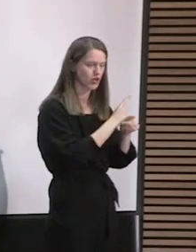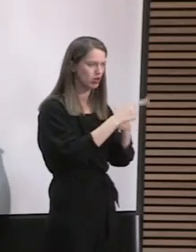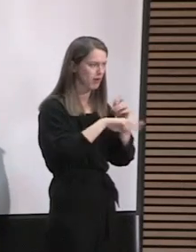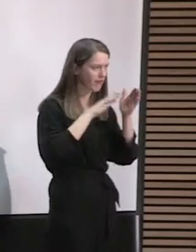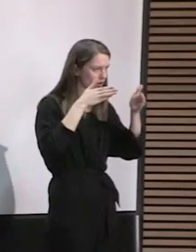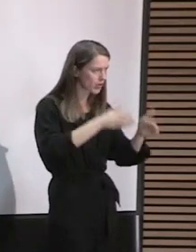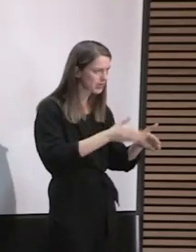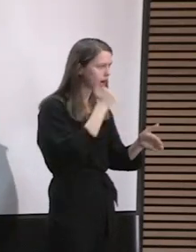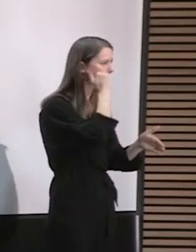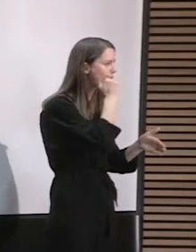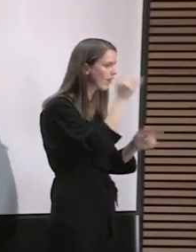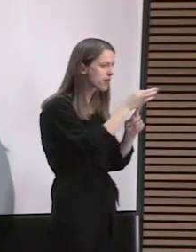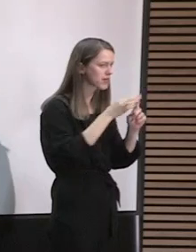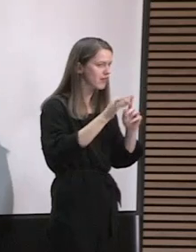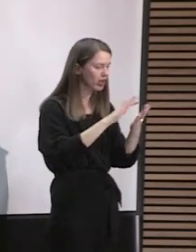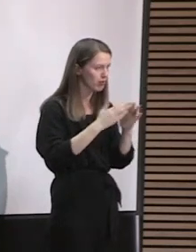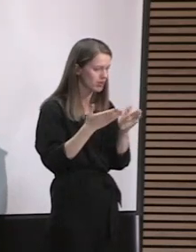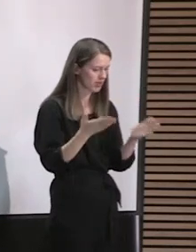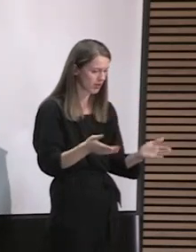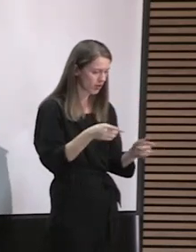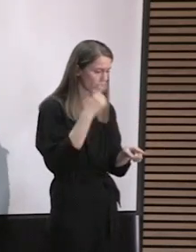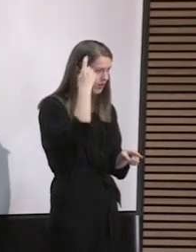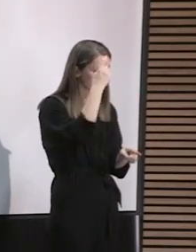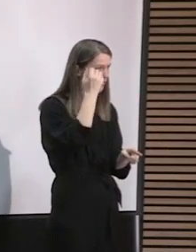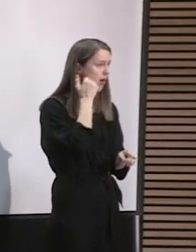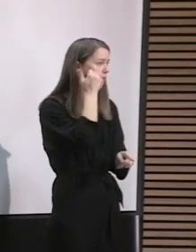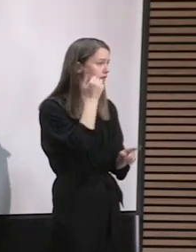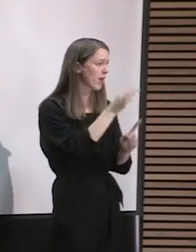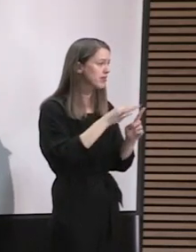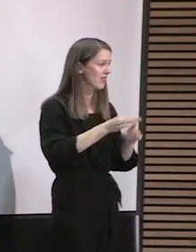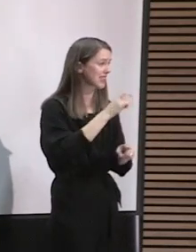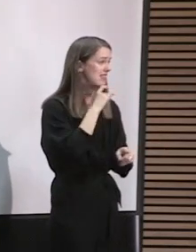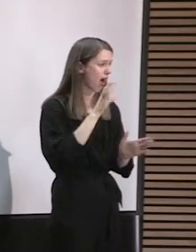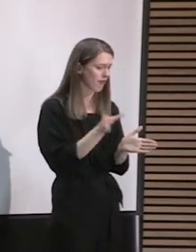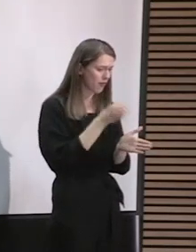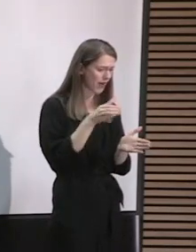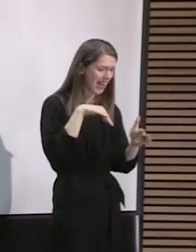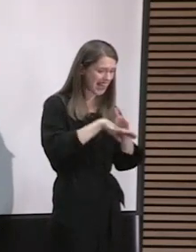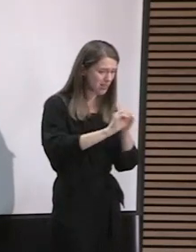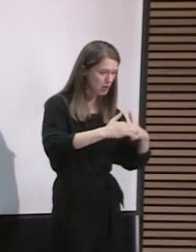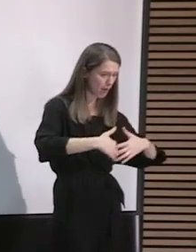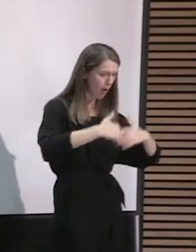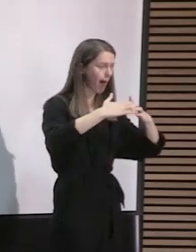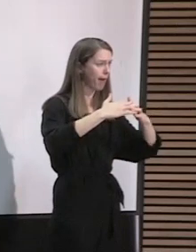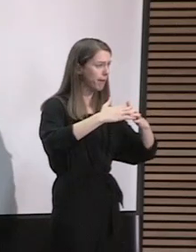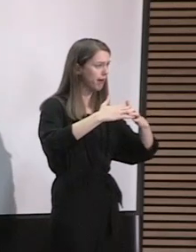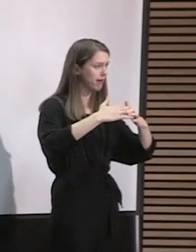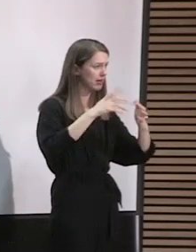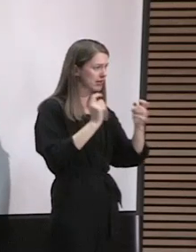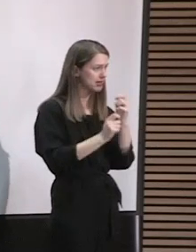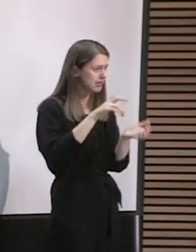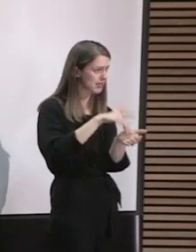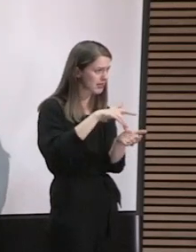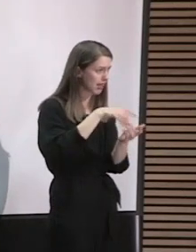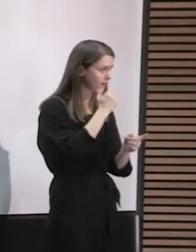Māori and Pasifika communities, has there been consideration of putting Māori and Pasifika staff in those pop-up stations, and is there